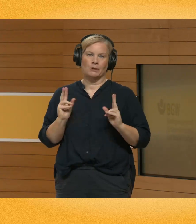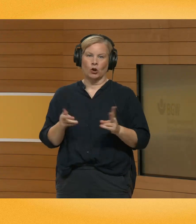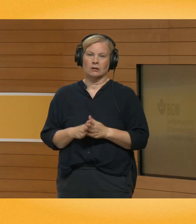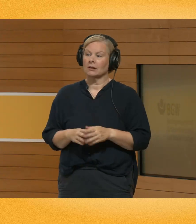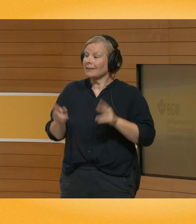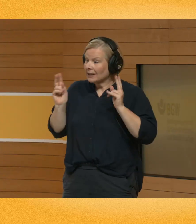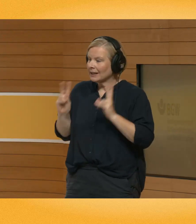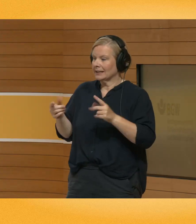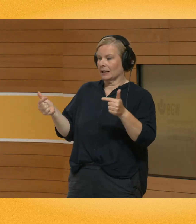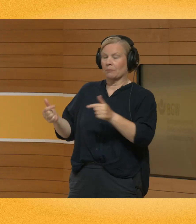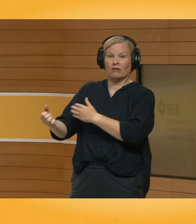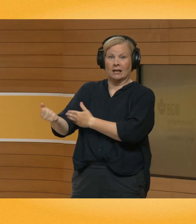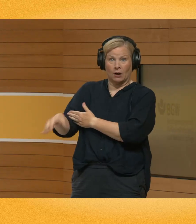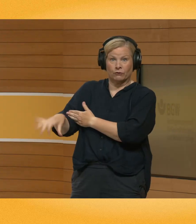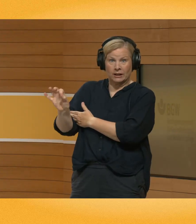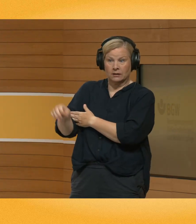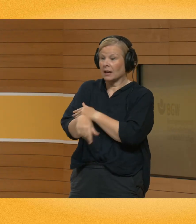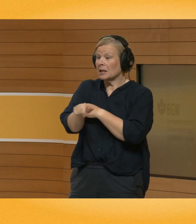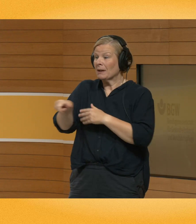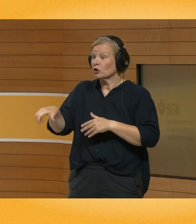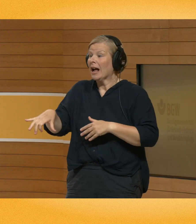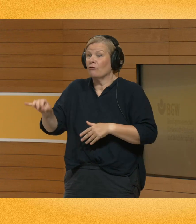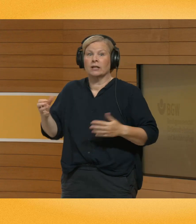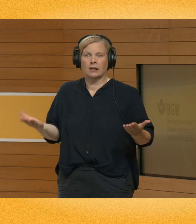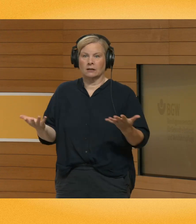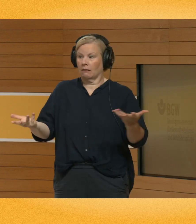shortage still, visual, yeah.